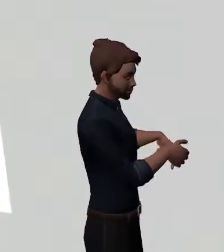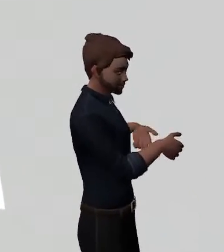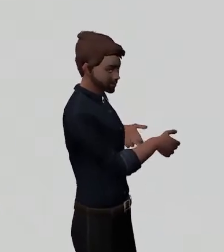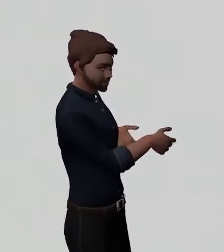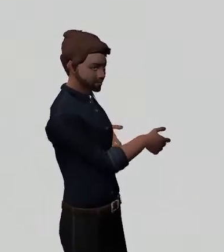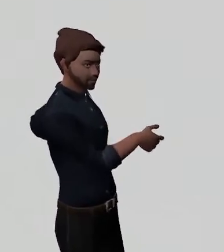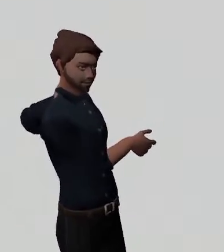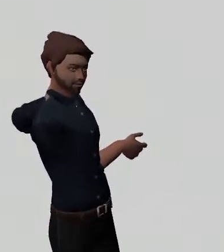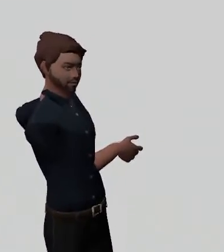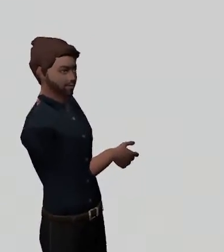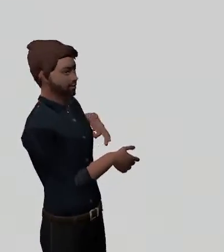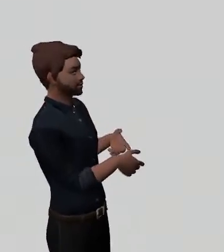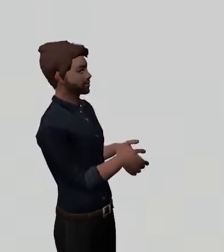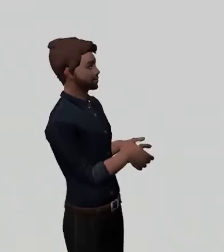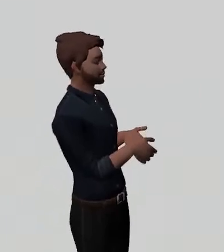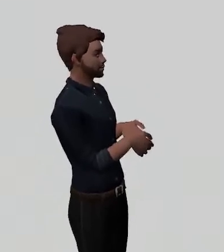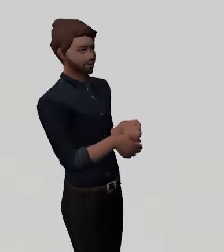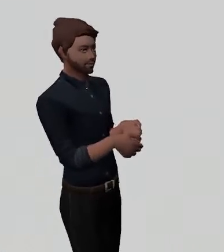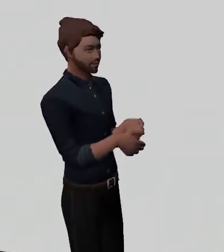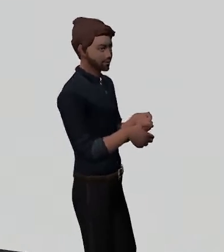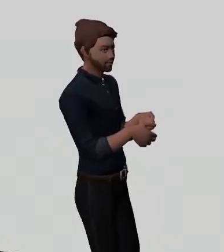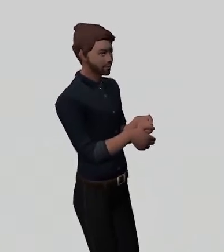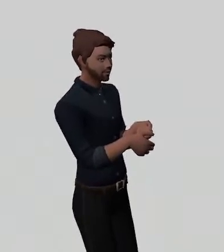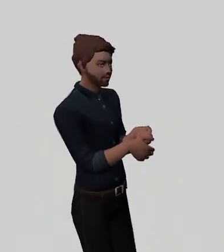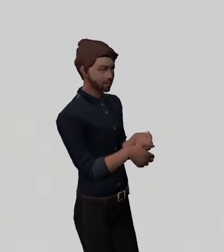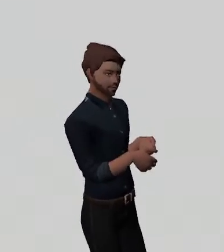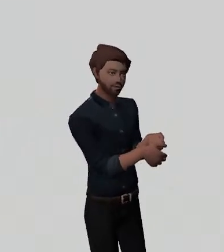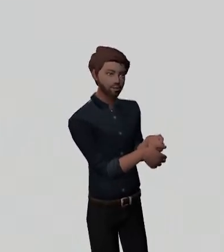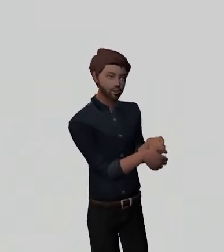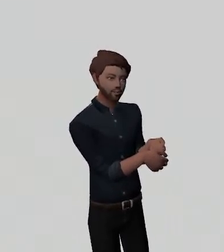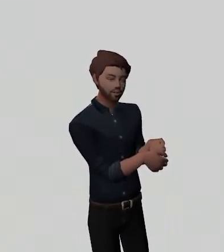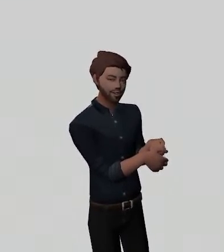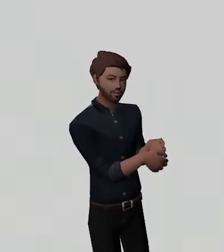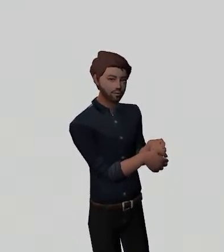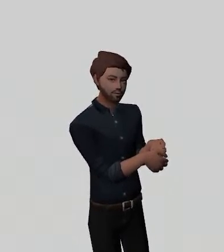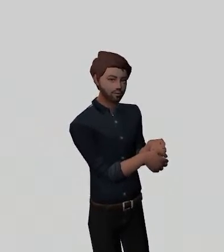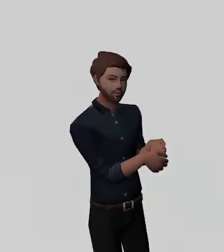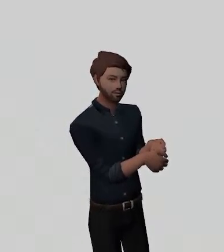Yeah, they cross over pretty well with each other. For the most part, yeah.